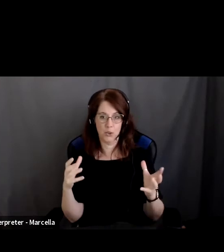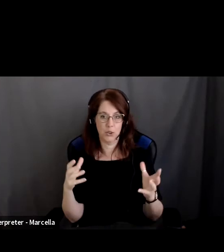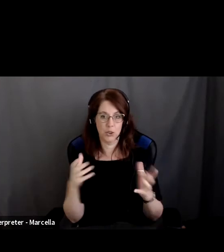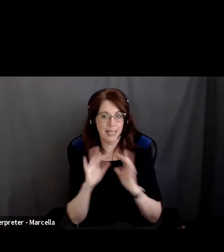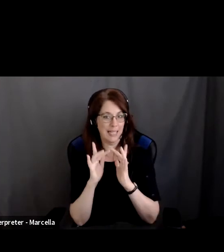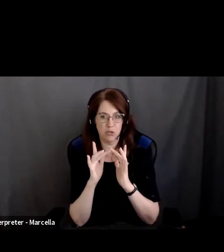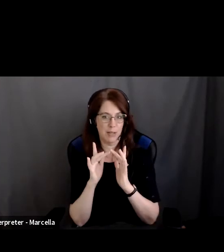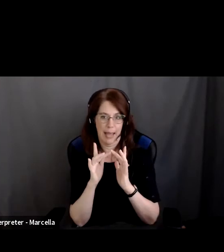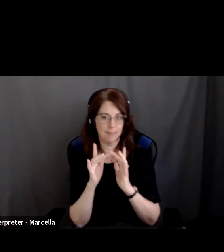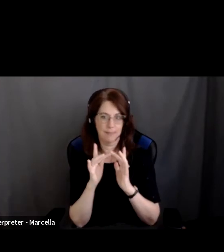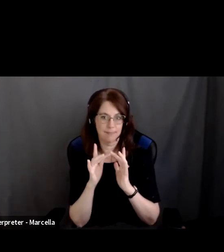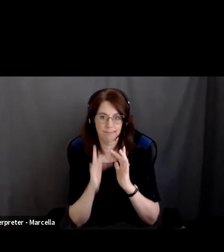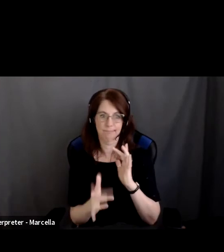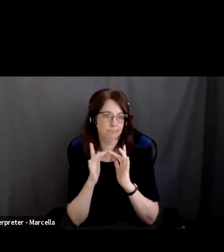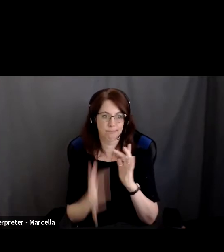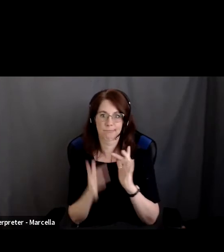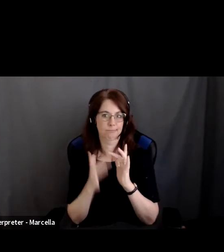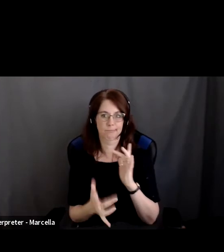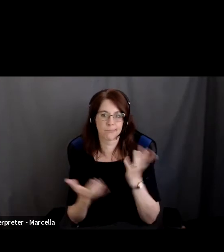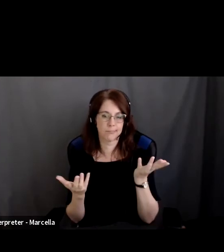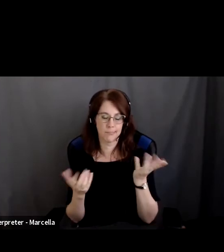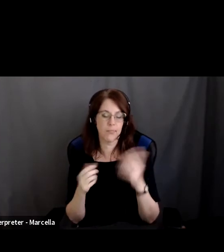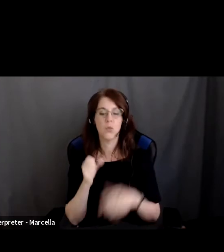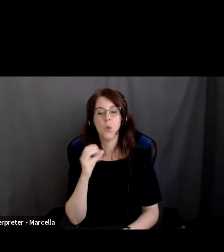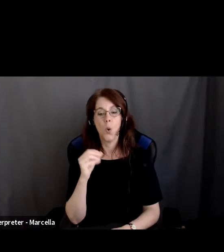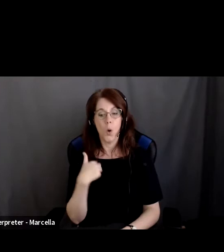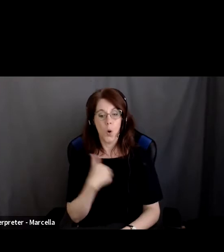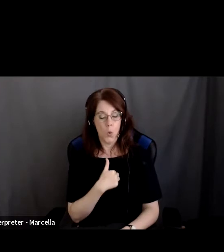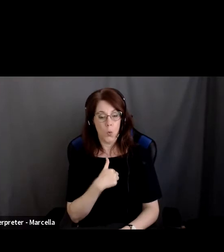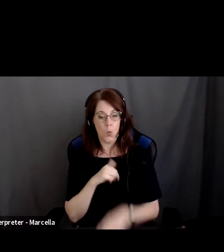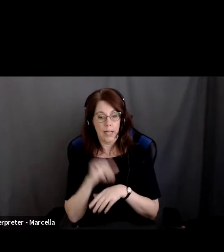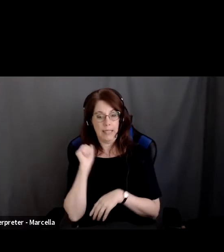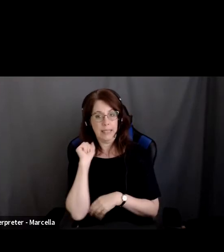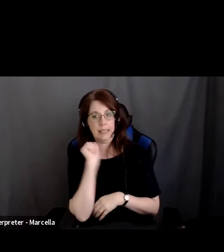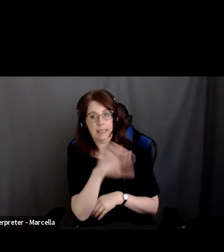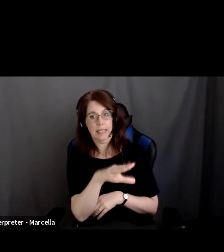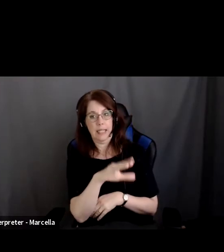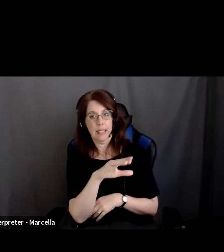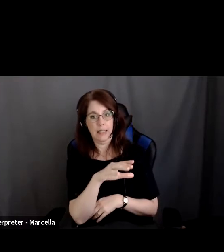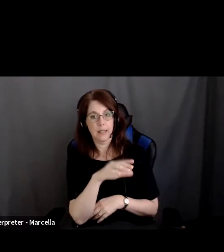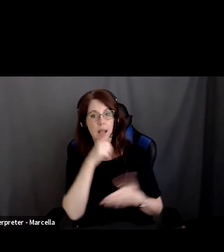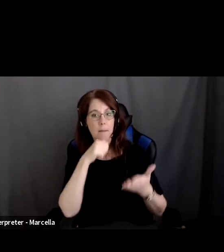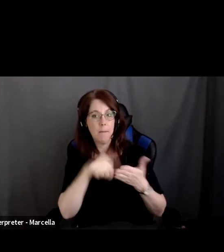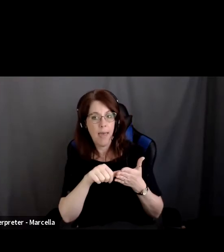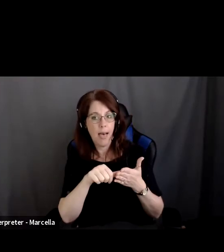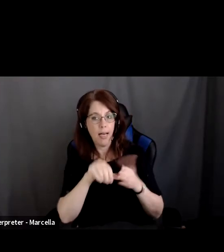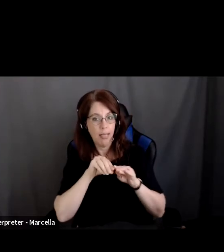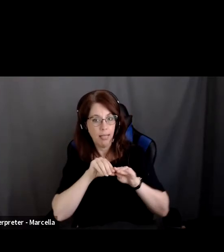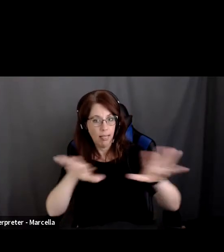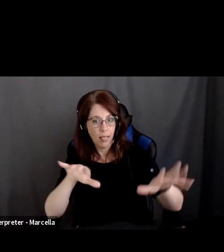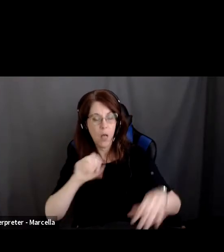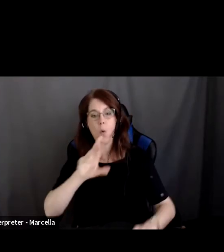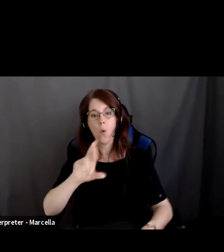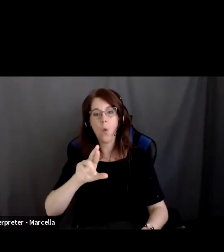internet connection. So we either send an mail or like